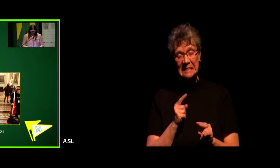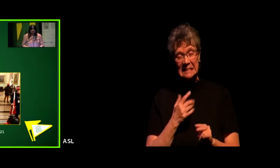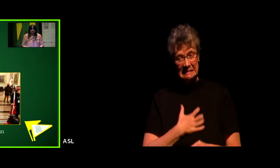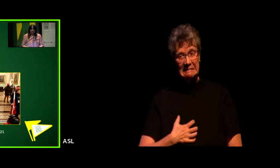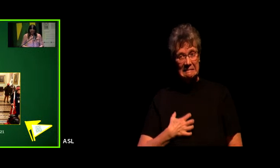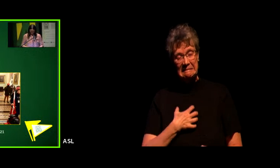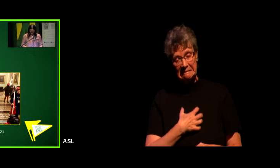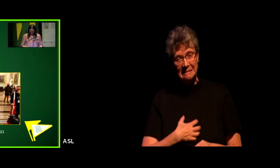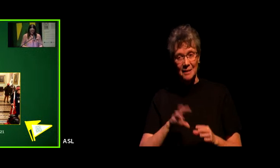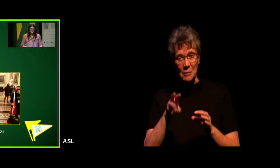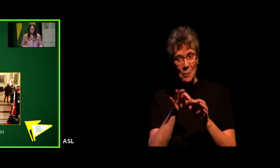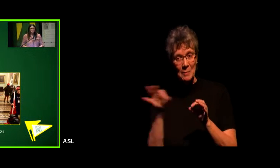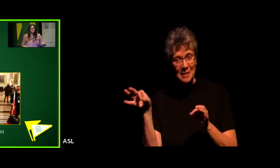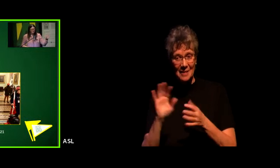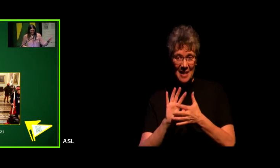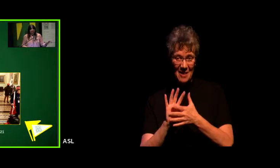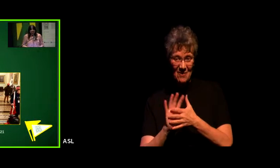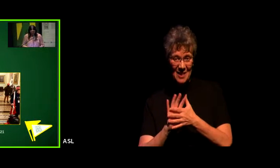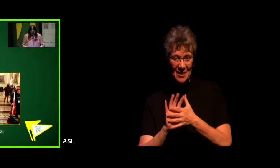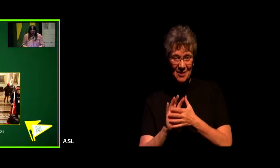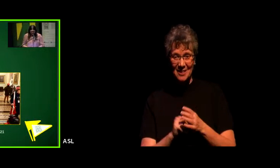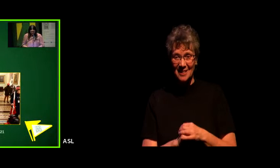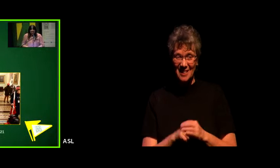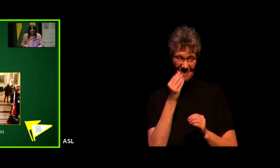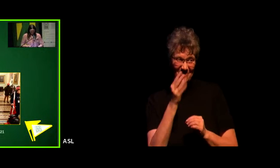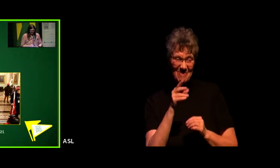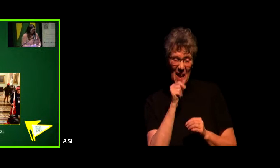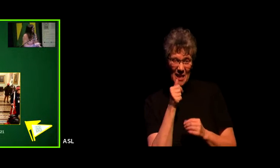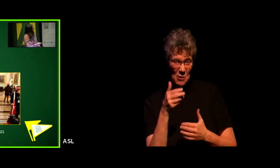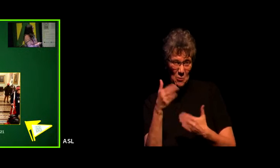websites. 10 out of 10, do not recommend.